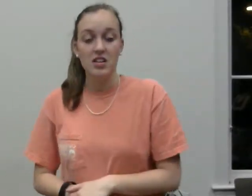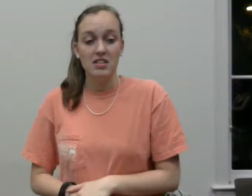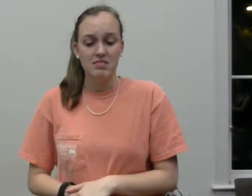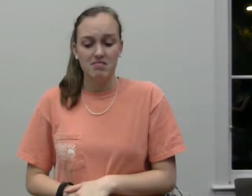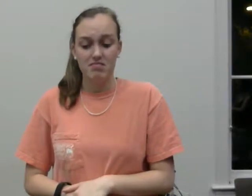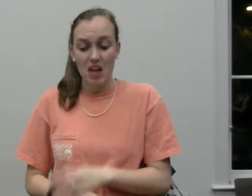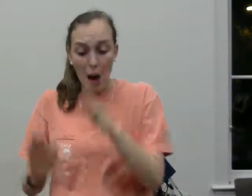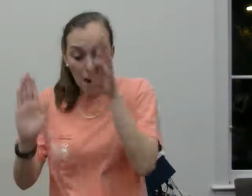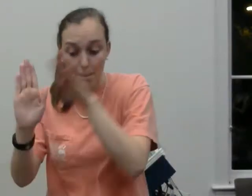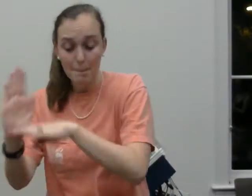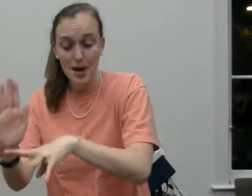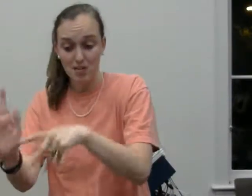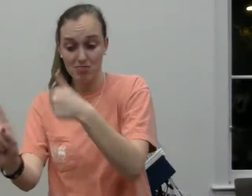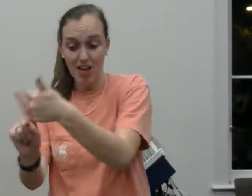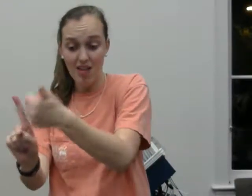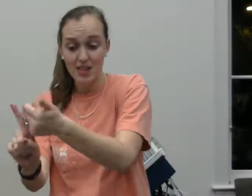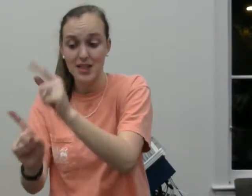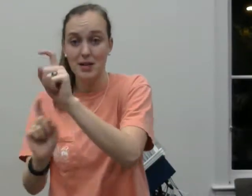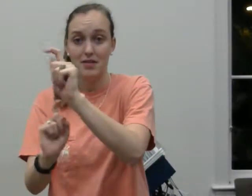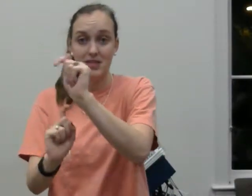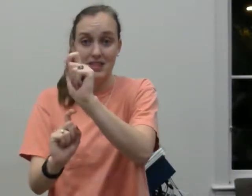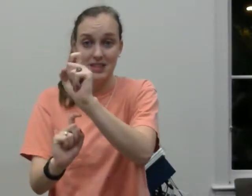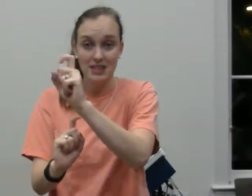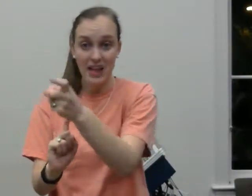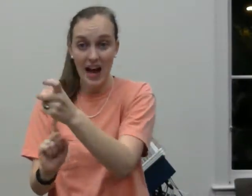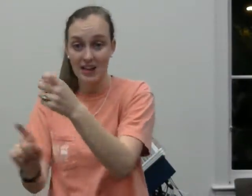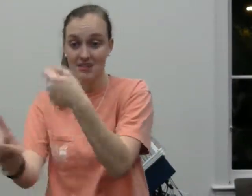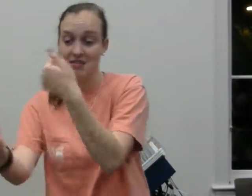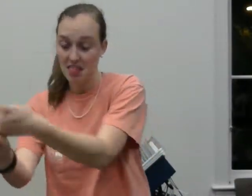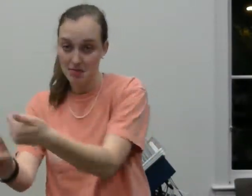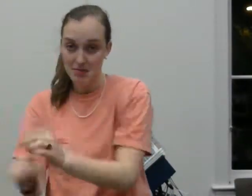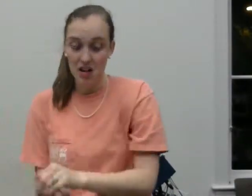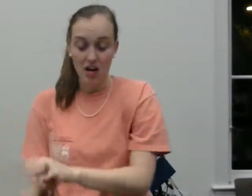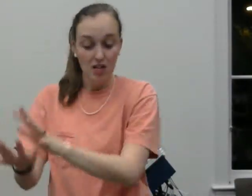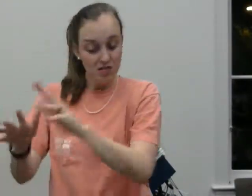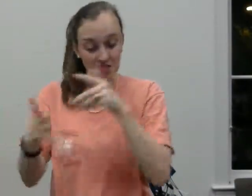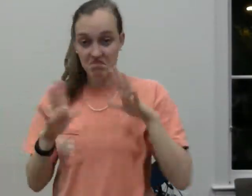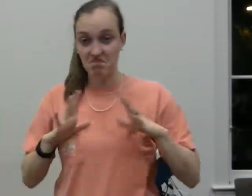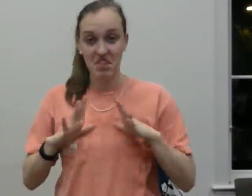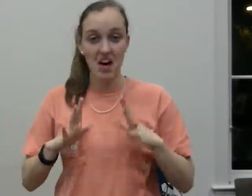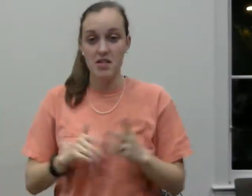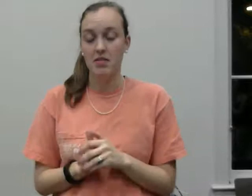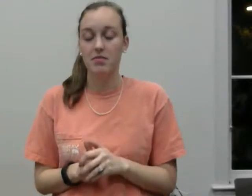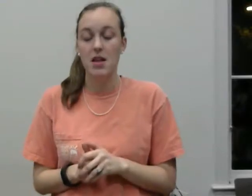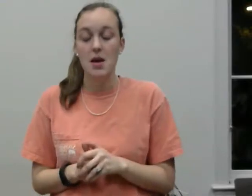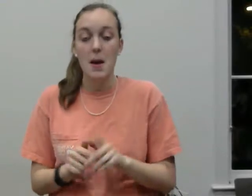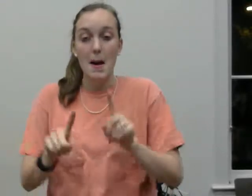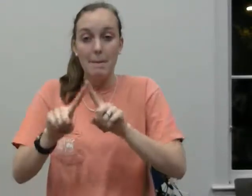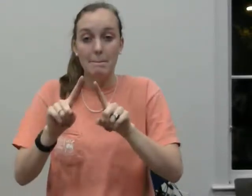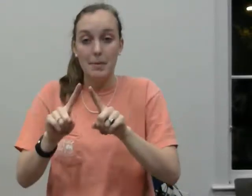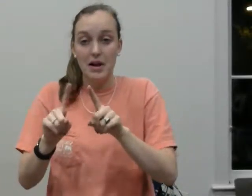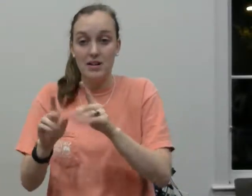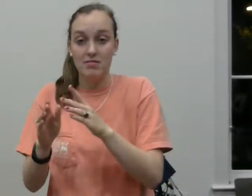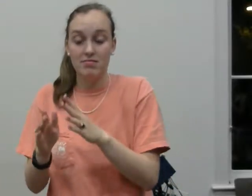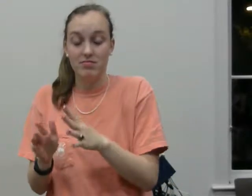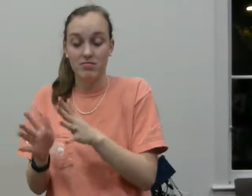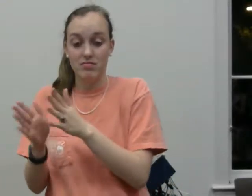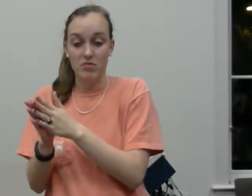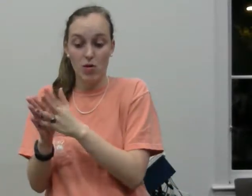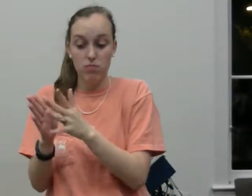crimes, and all was well. Over the course of the next 15 years, however, things are going to go from peach keen jelly bean to just